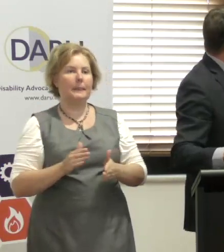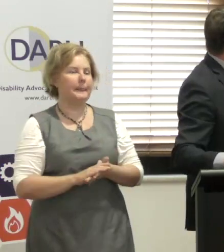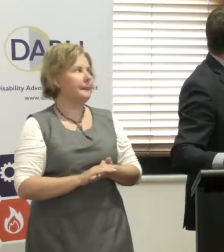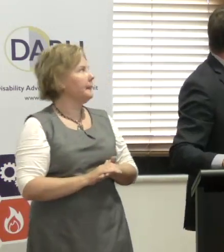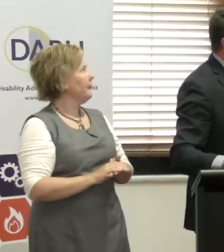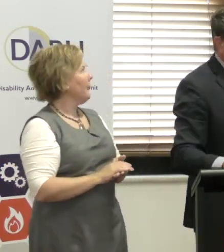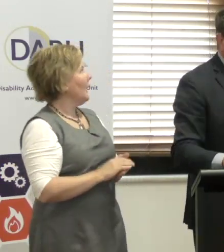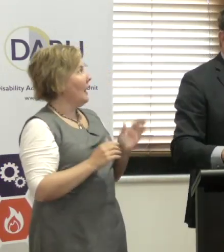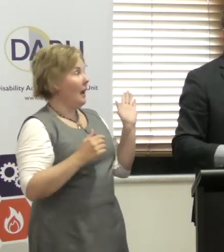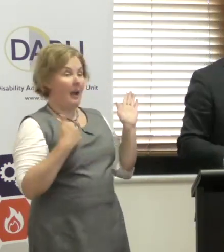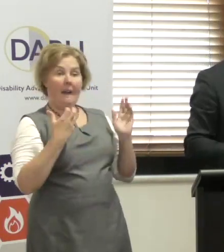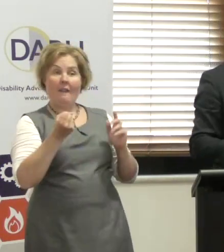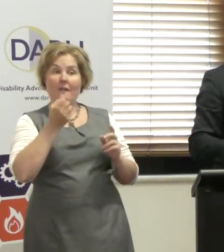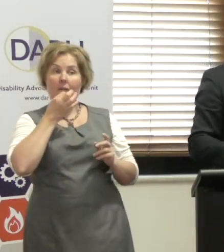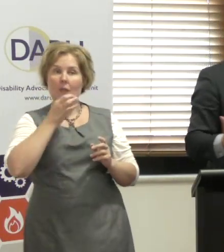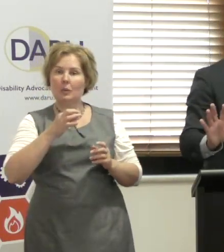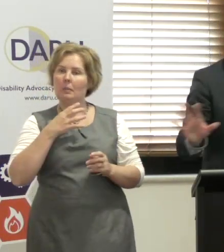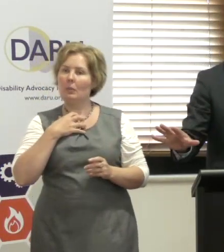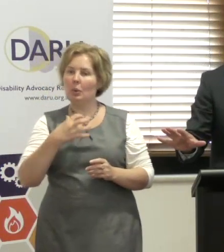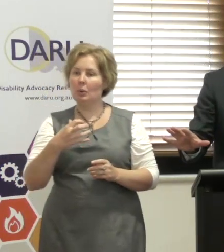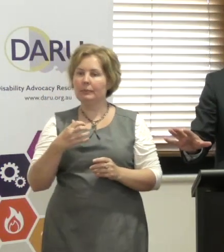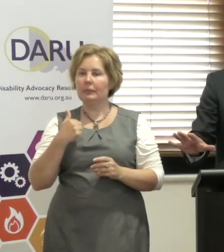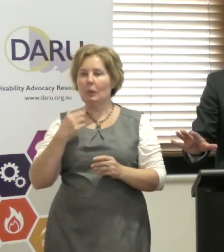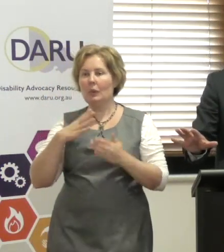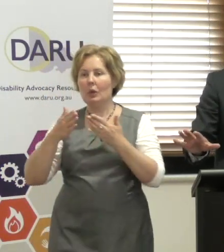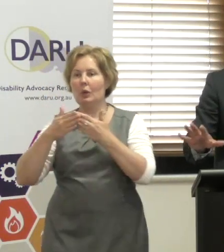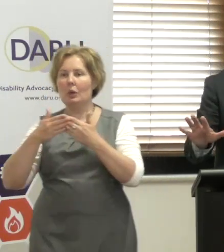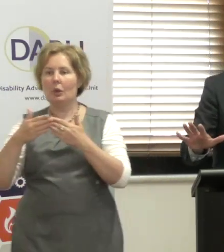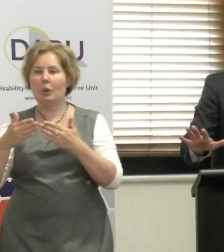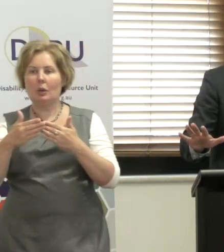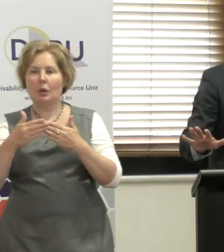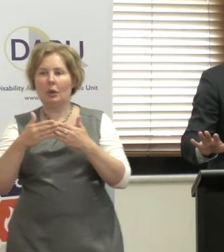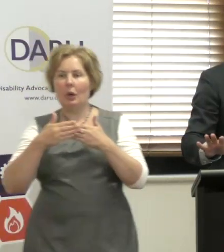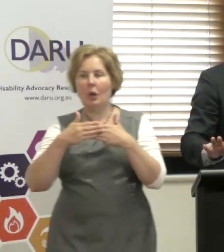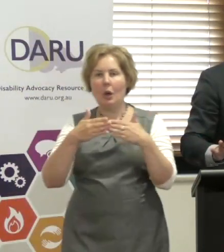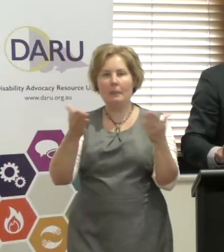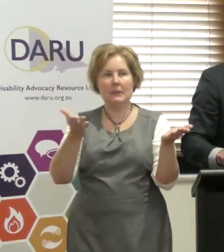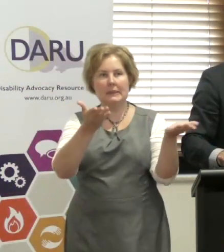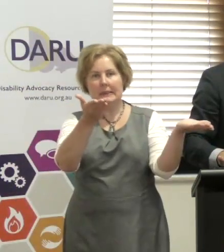I've just got a few more here, but I just want to open it up for a bit of discussion as well.